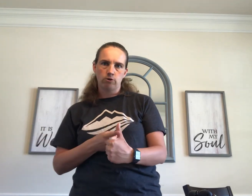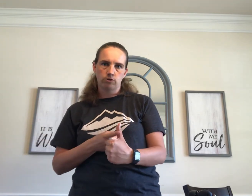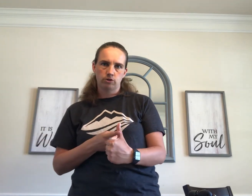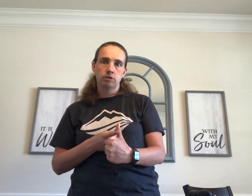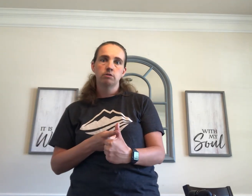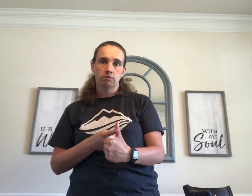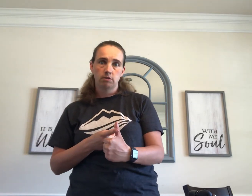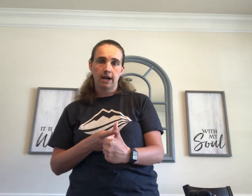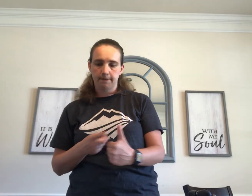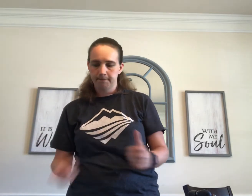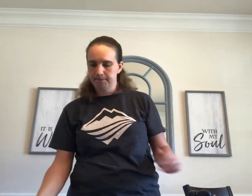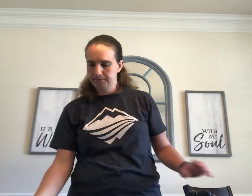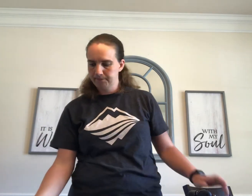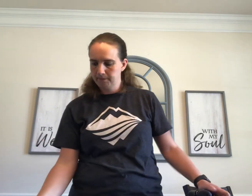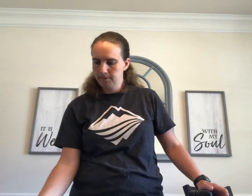first, okay?